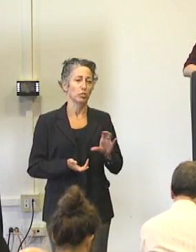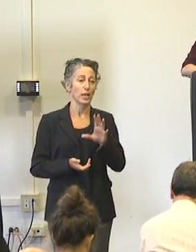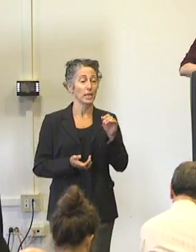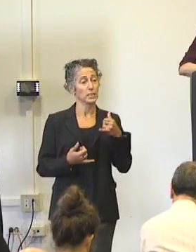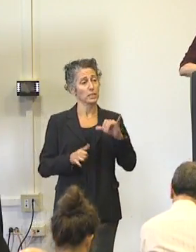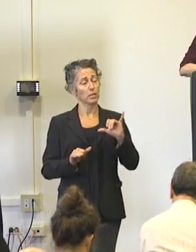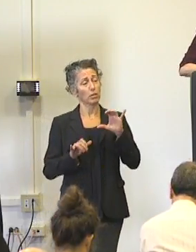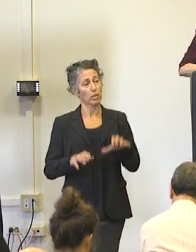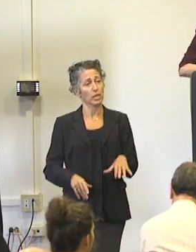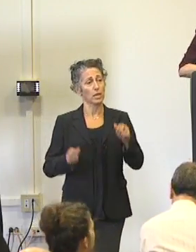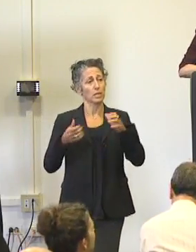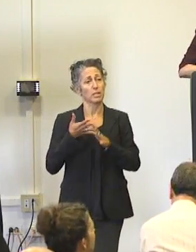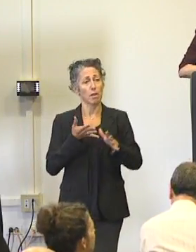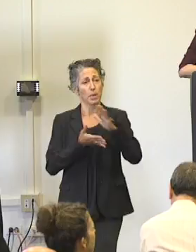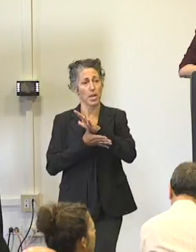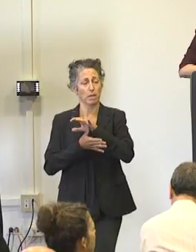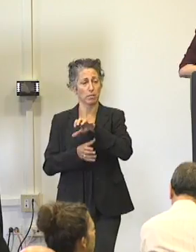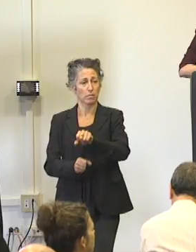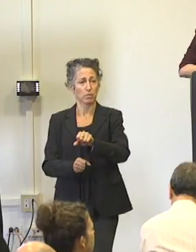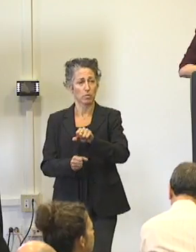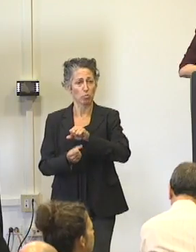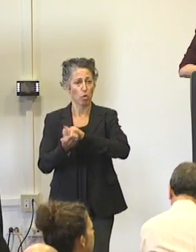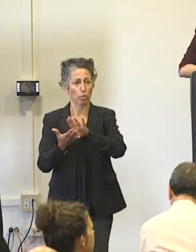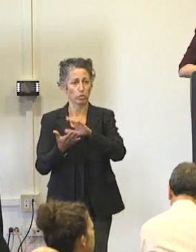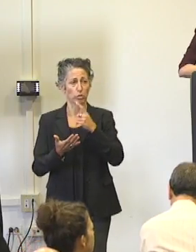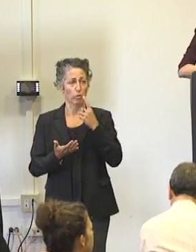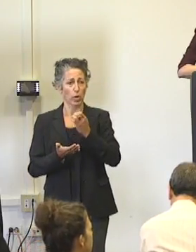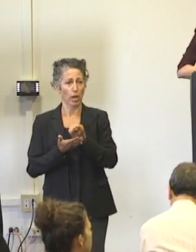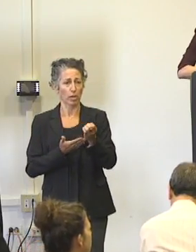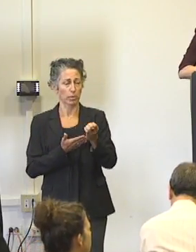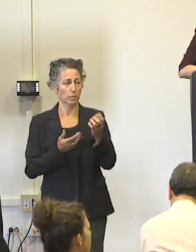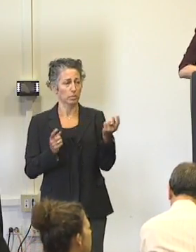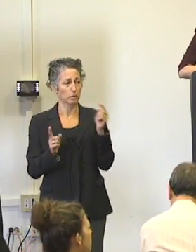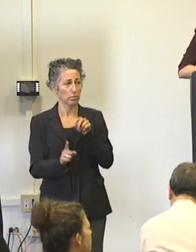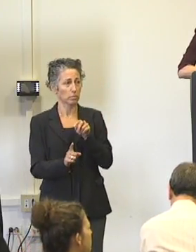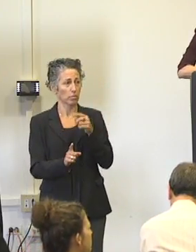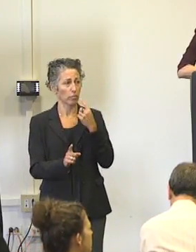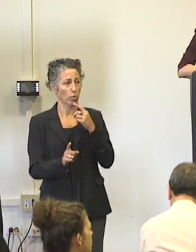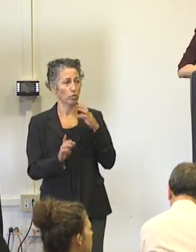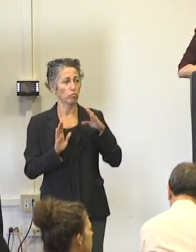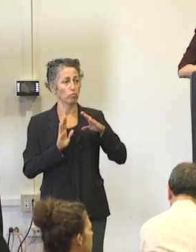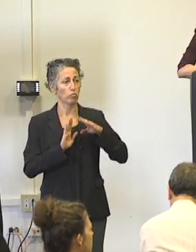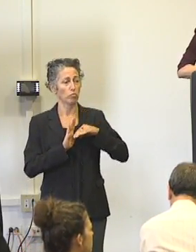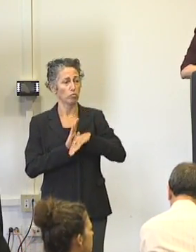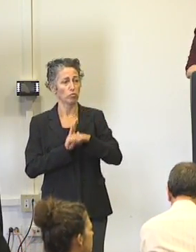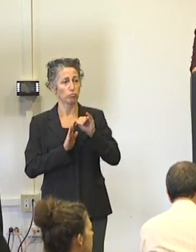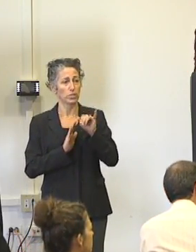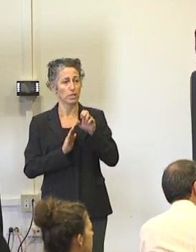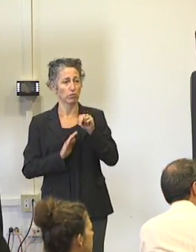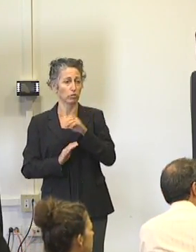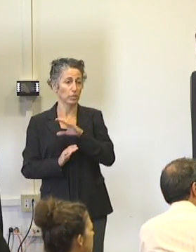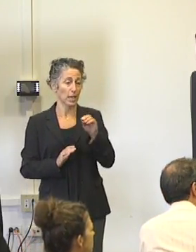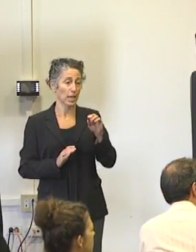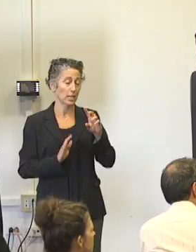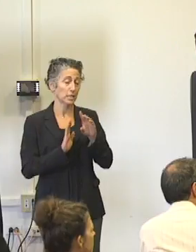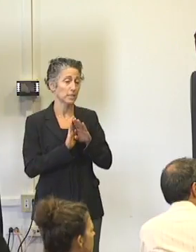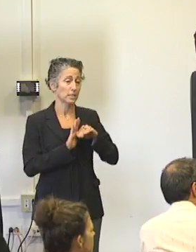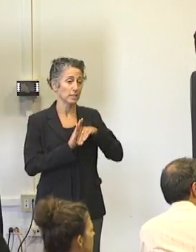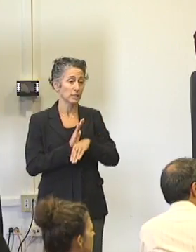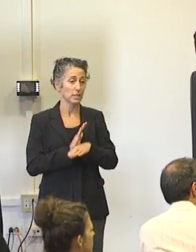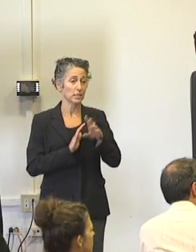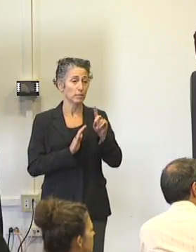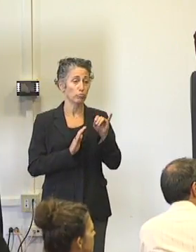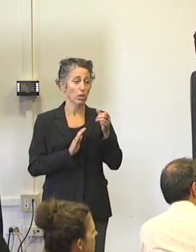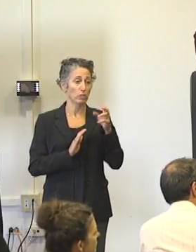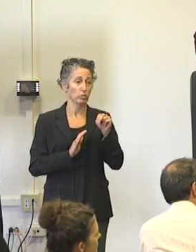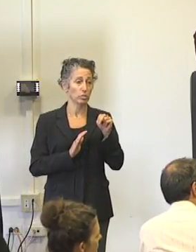you know, approach of economists to recessions and depressions, argued for pump priming, which today's